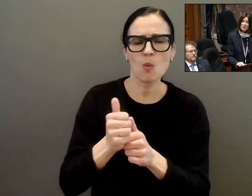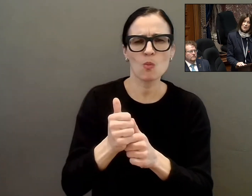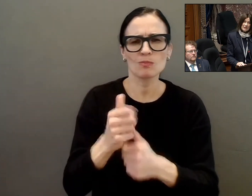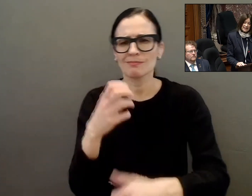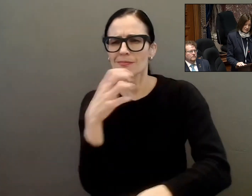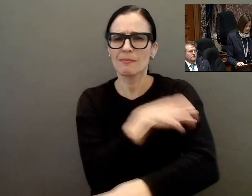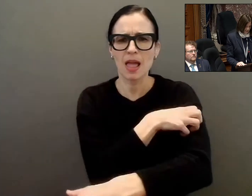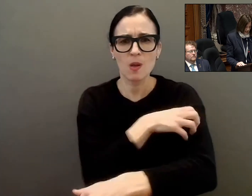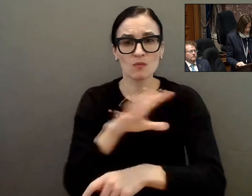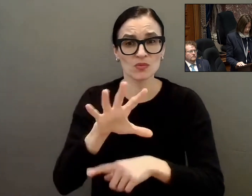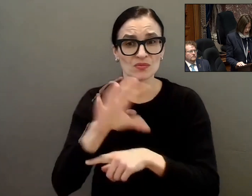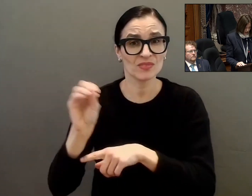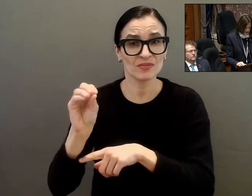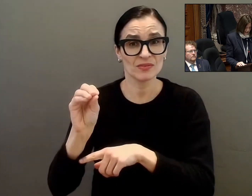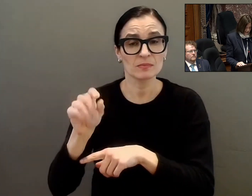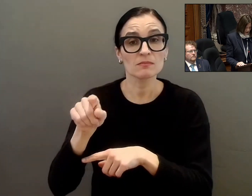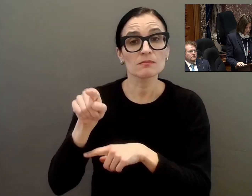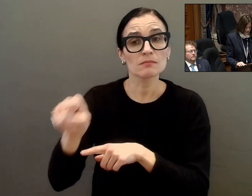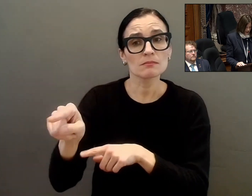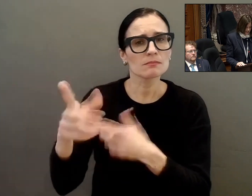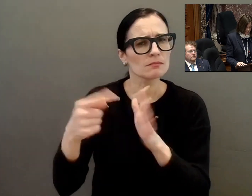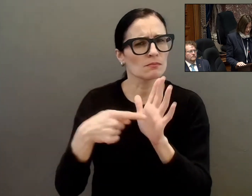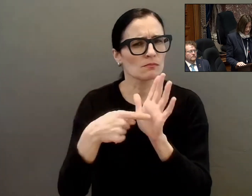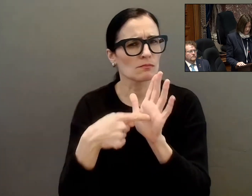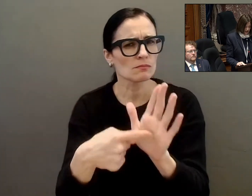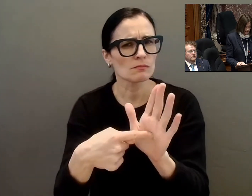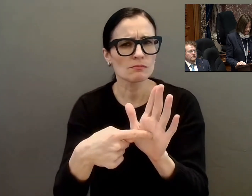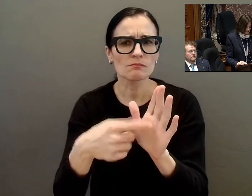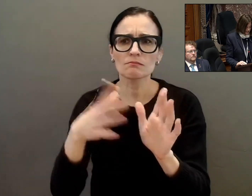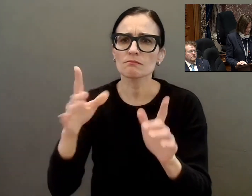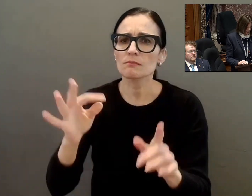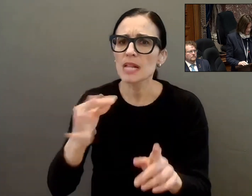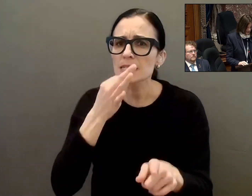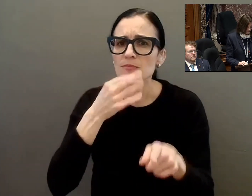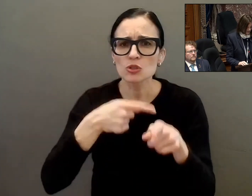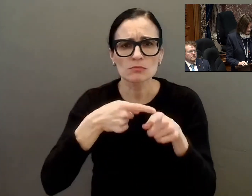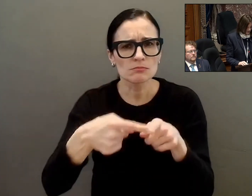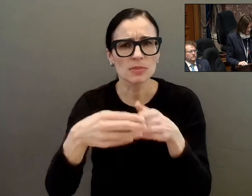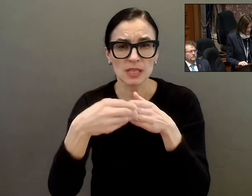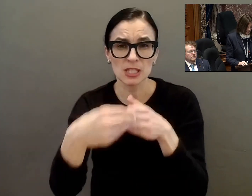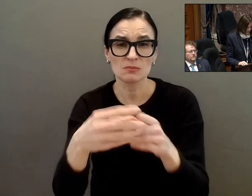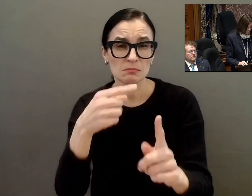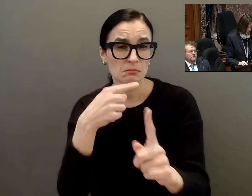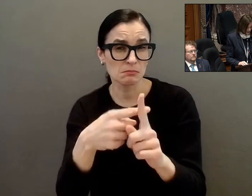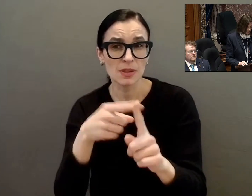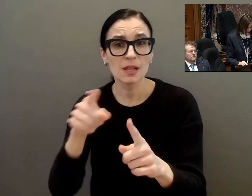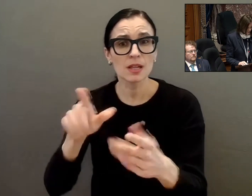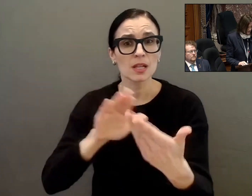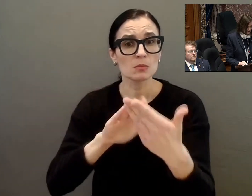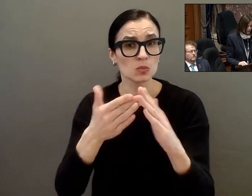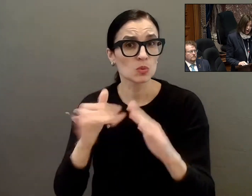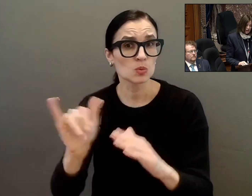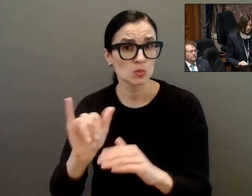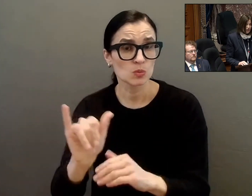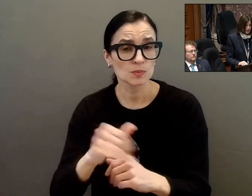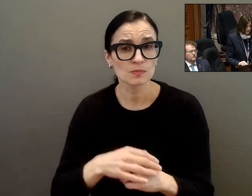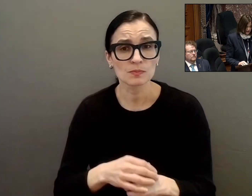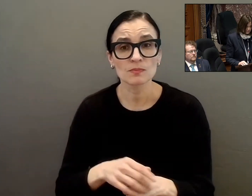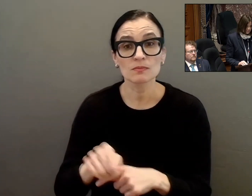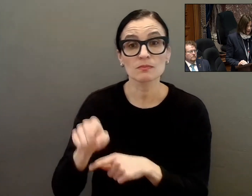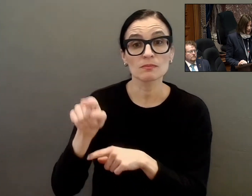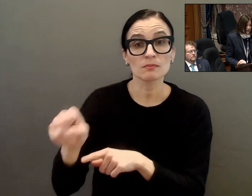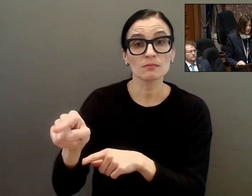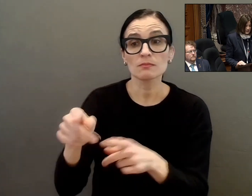his community. Colin has held positions such as Special Assistant to the Ministry of Fisheries and Oceans, Honourable John